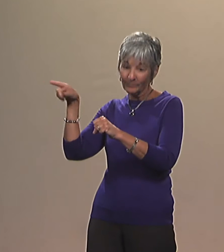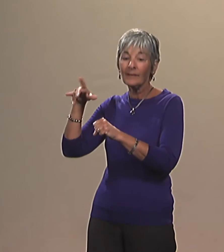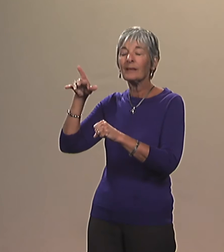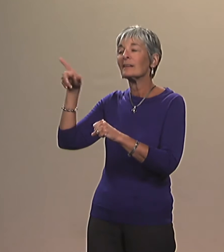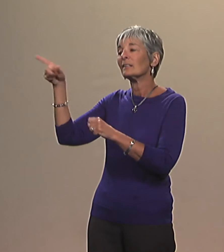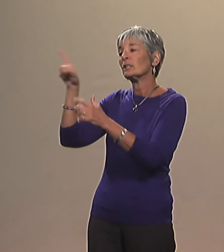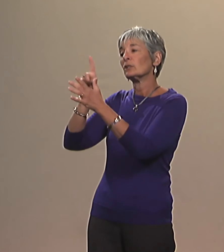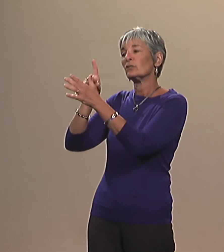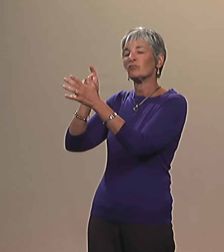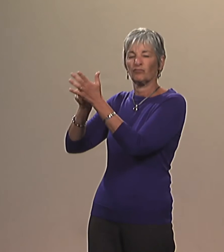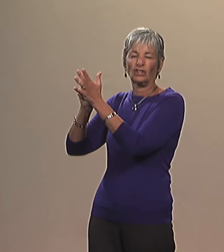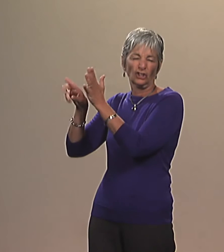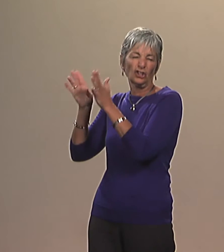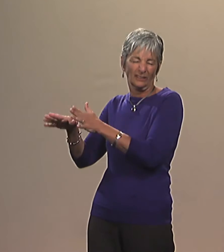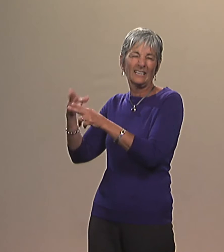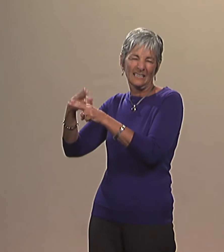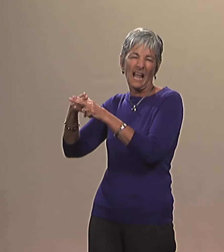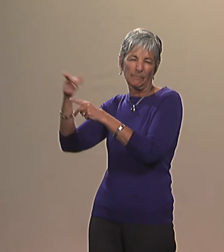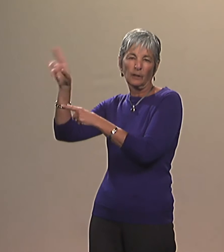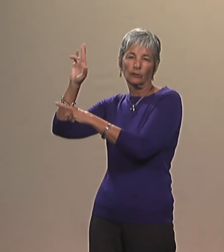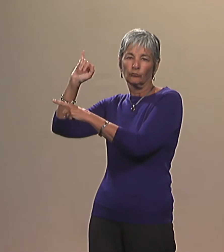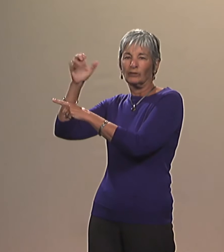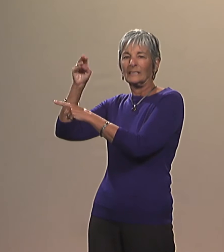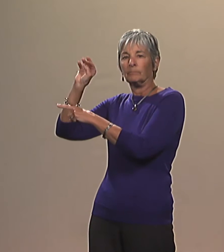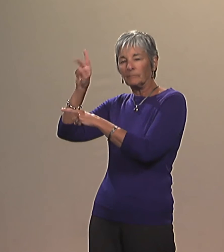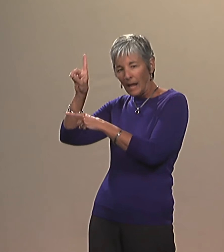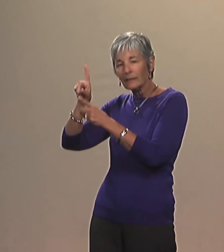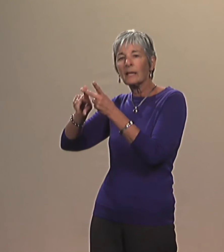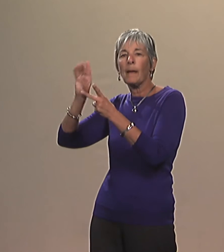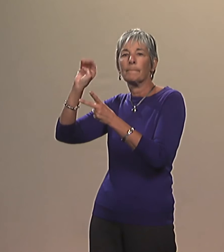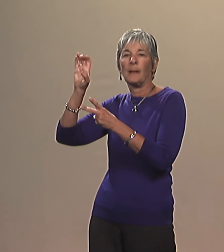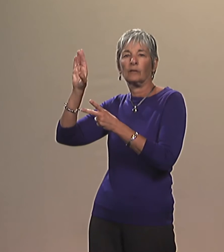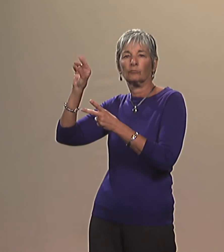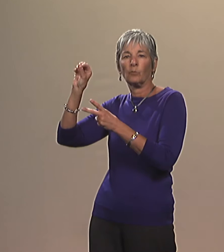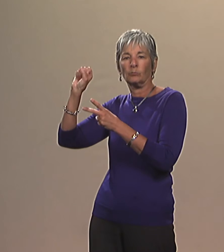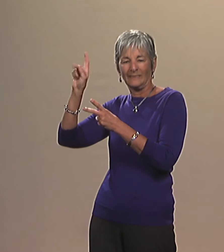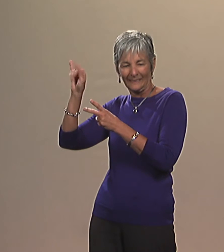Another research study, and this is quite fascinating, was done by Richmond, Rakowski, and Hickson.